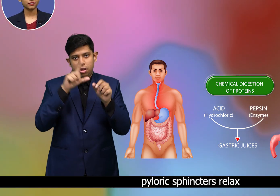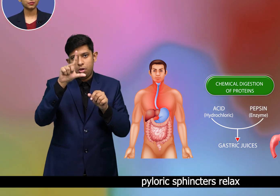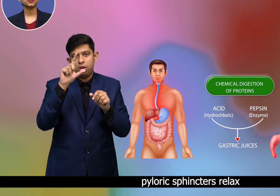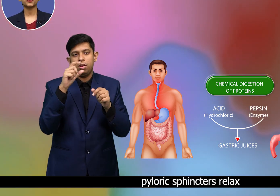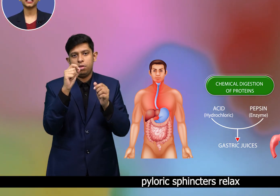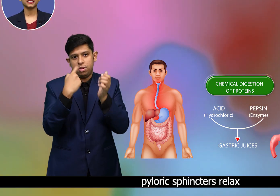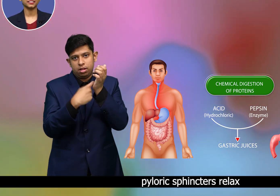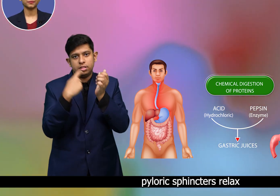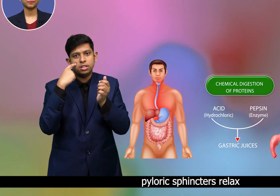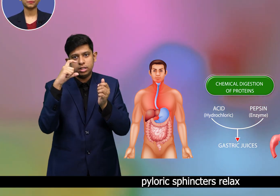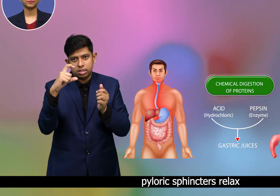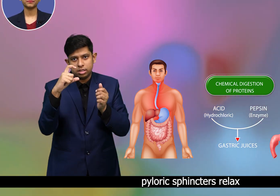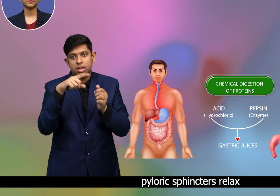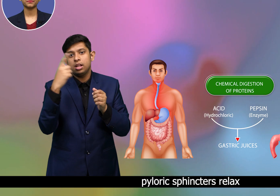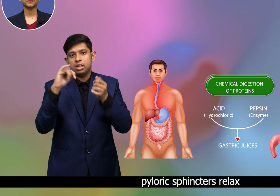pyloric sphincter